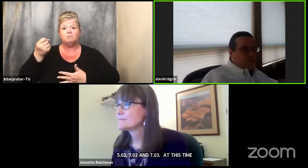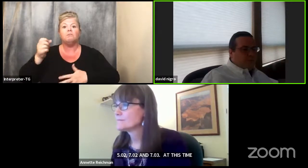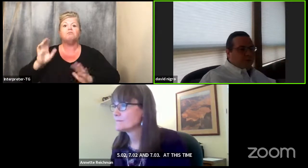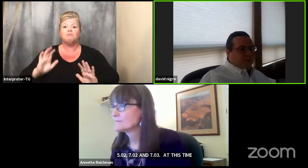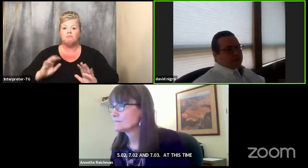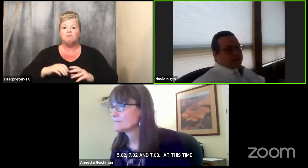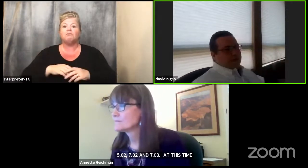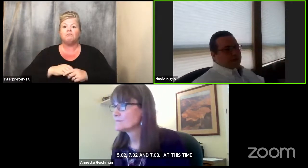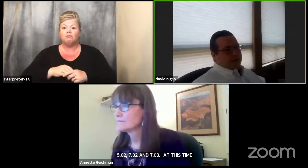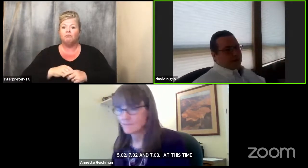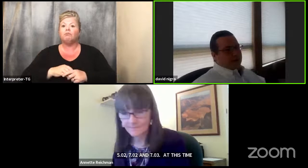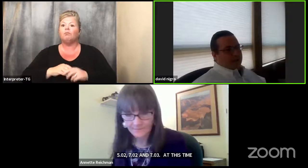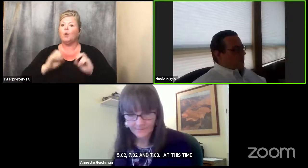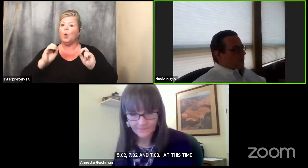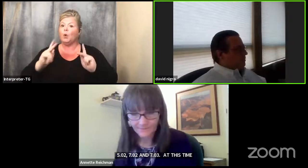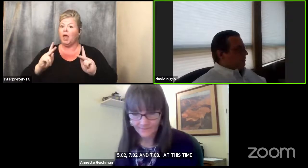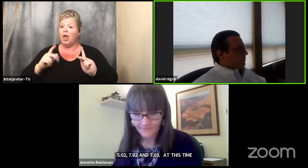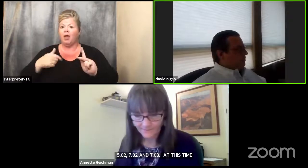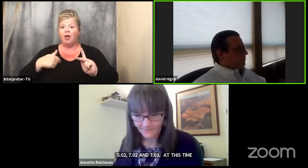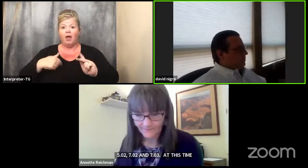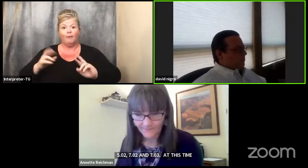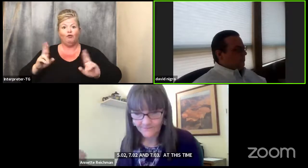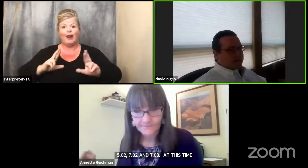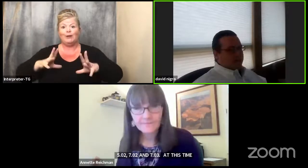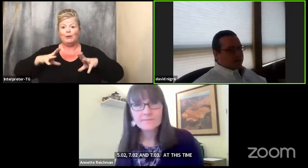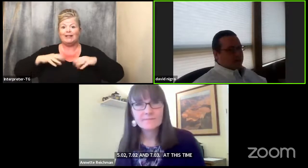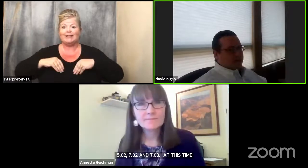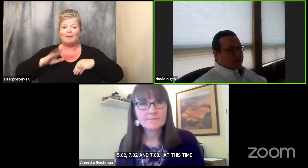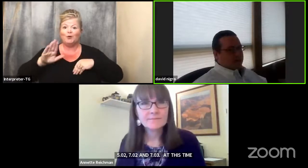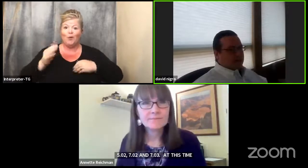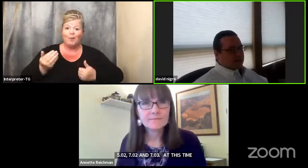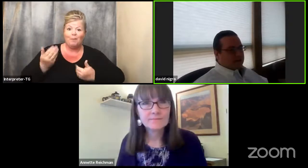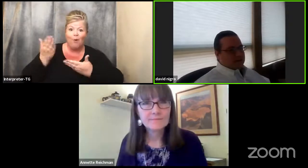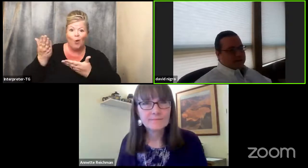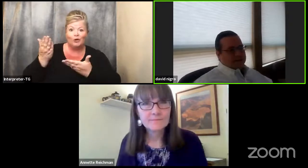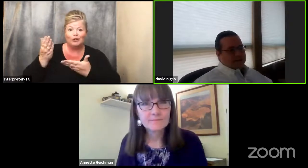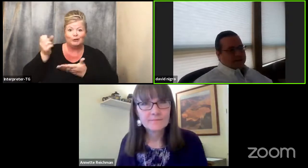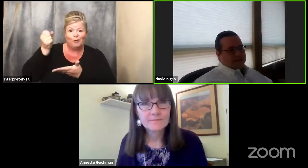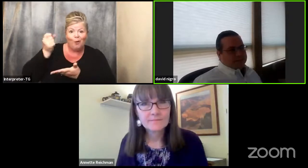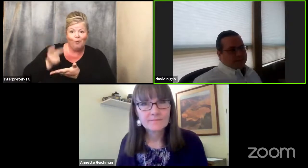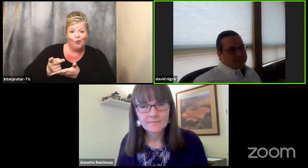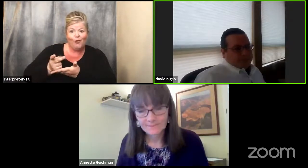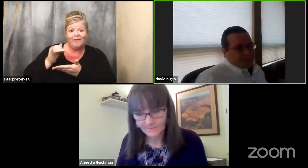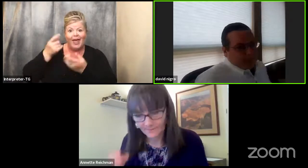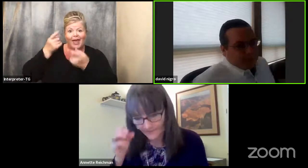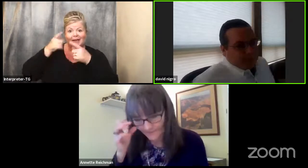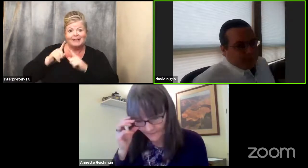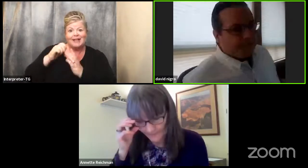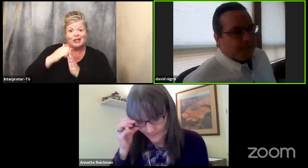I would entertain a motion to approve the consent agenda.